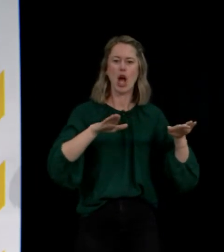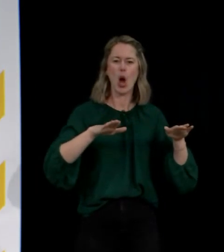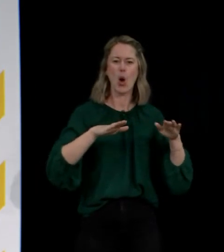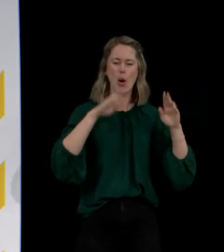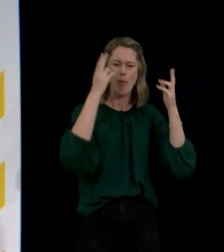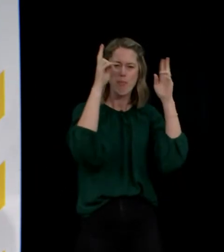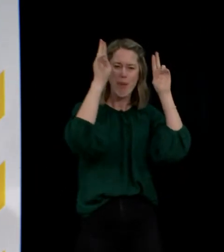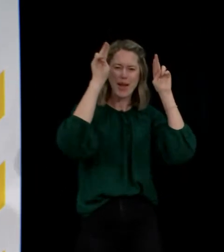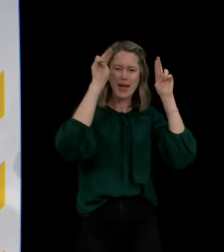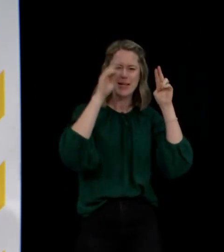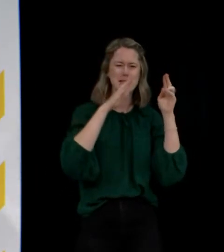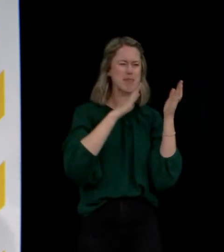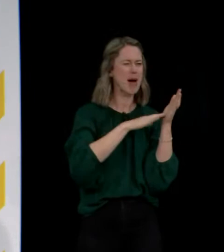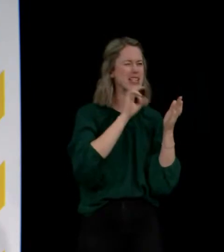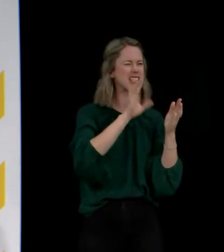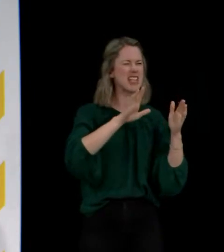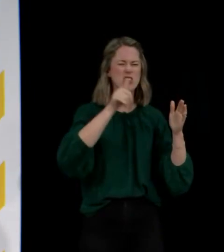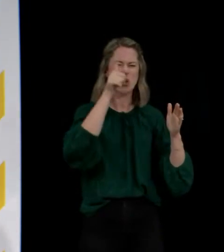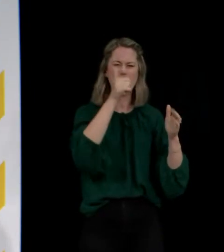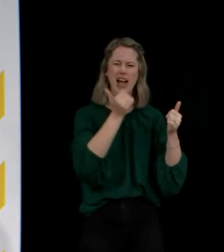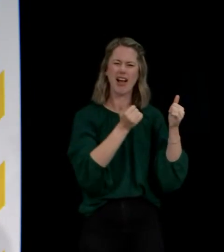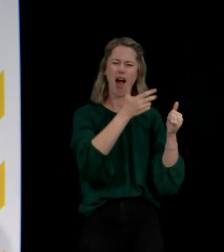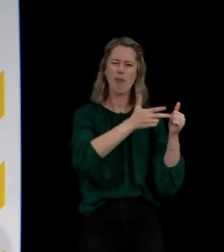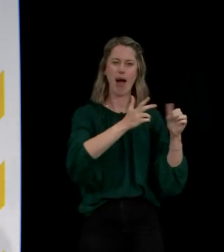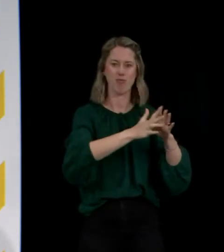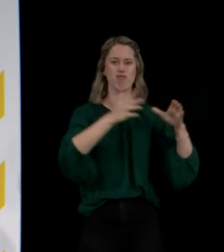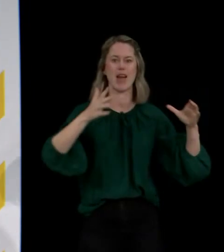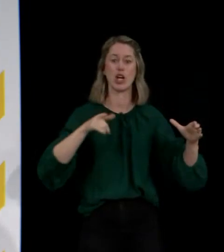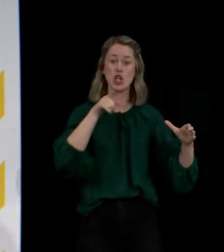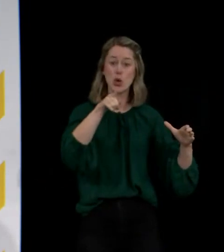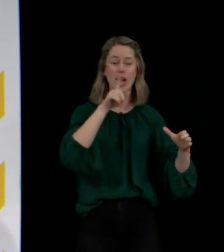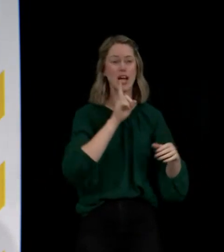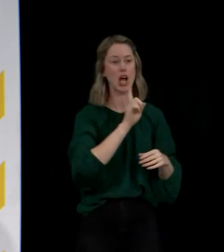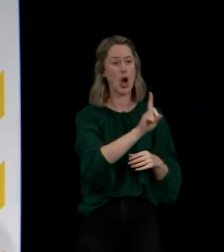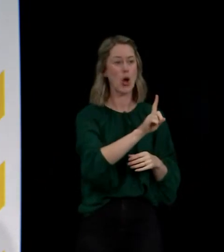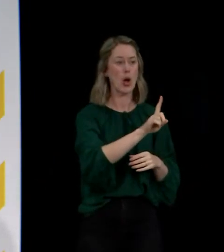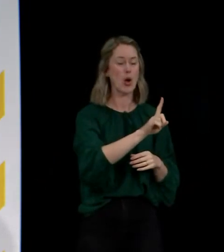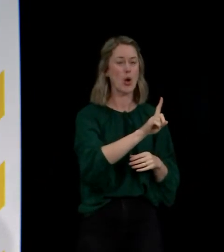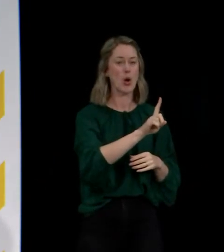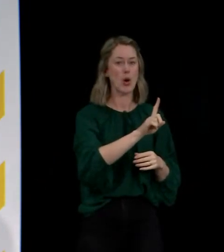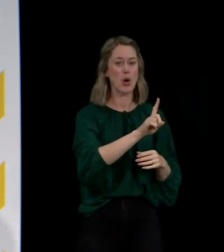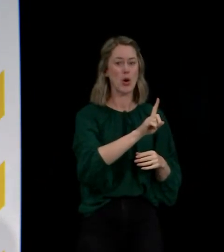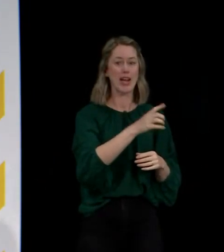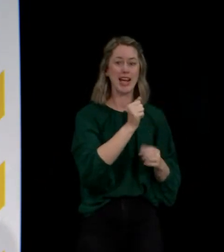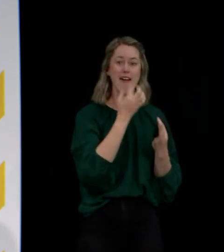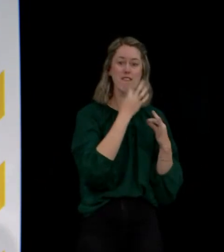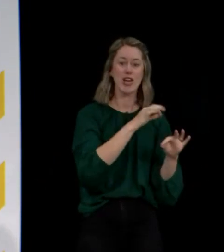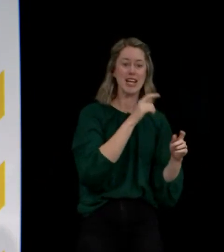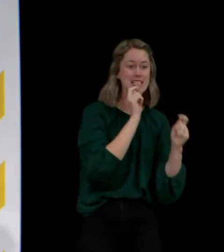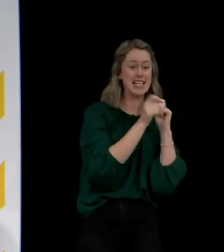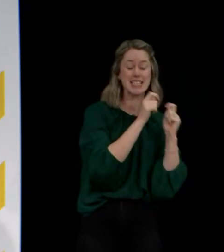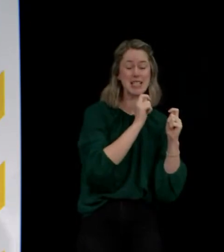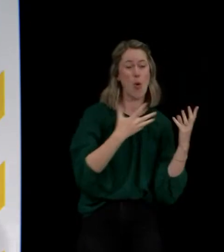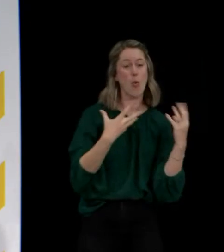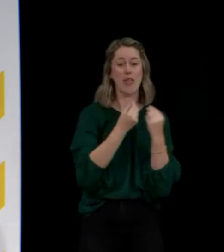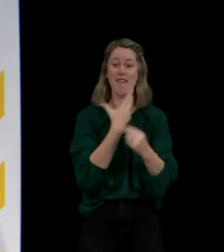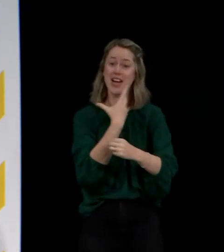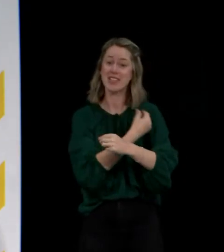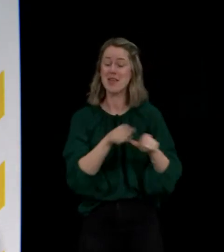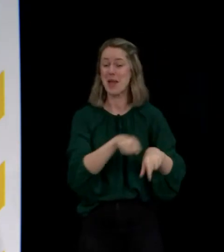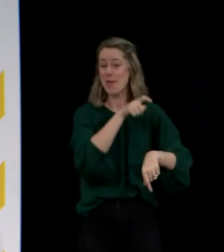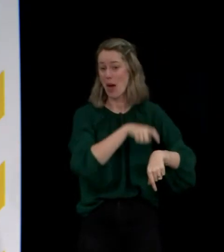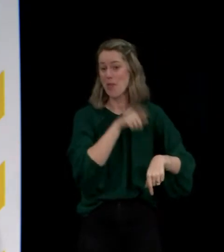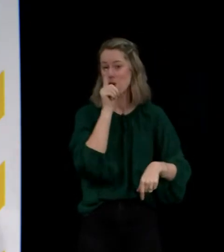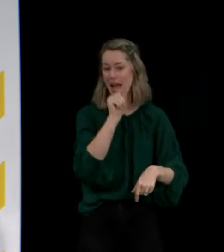think there's a mitre 10, and it's quite a big car park, so you can go and get your vaccination, and a free test thrown in as well.